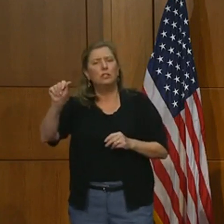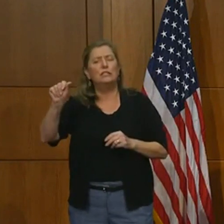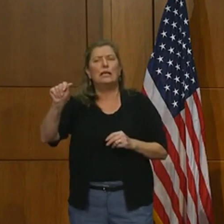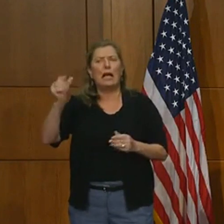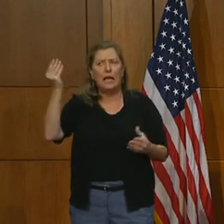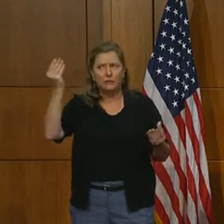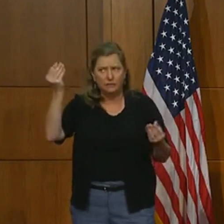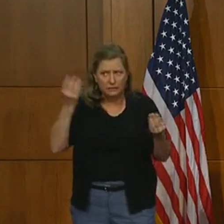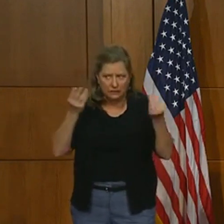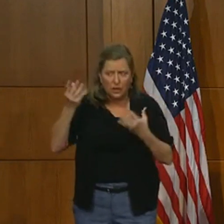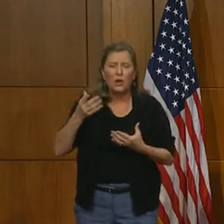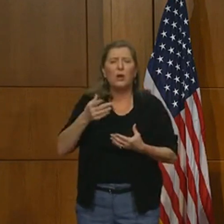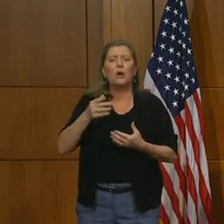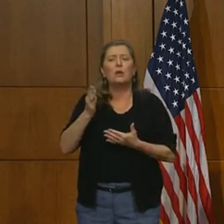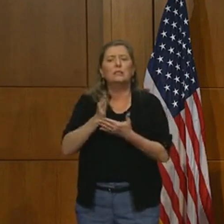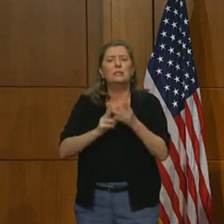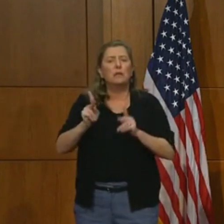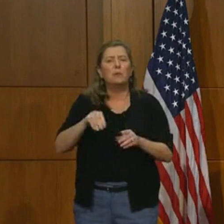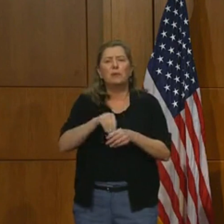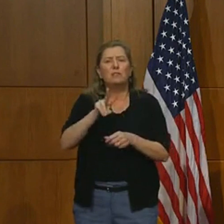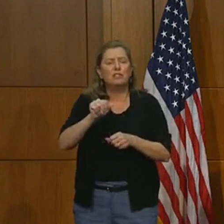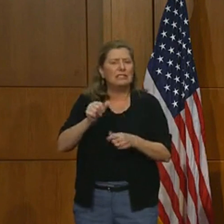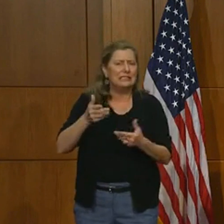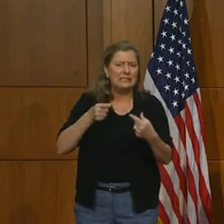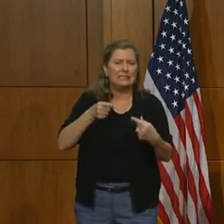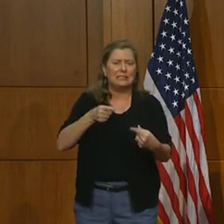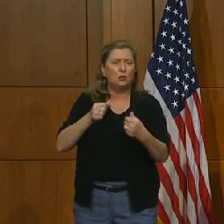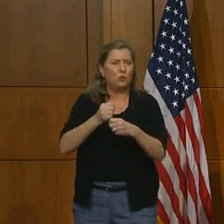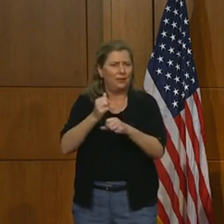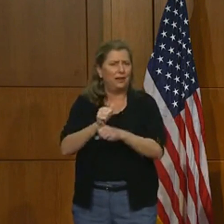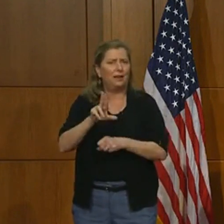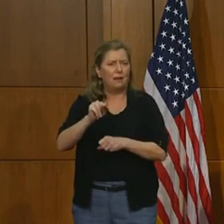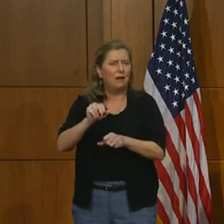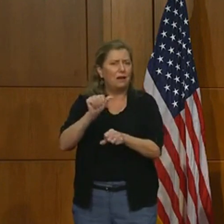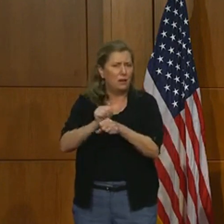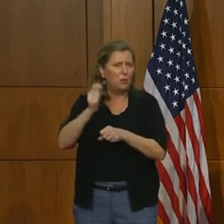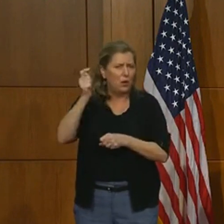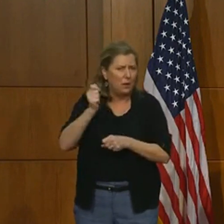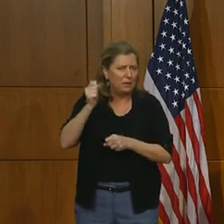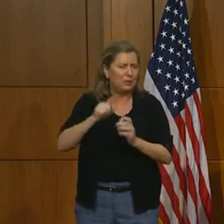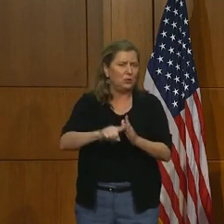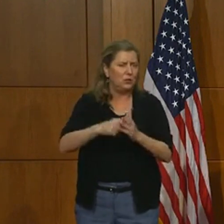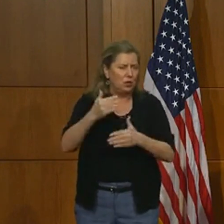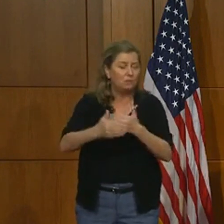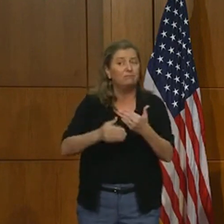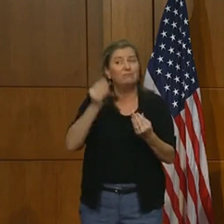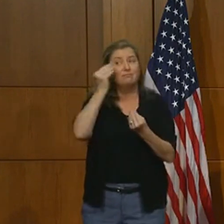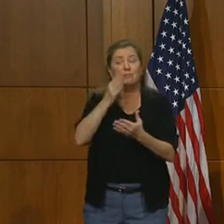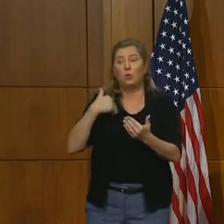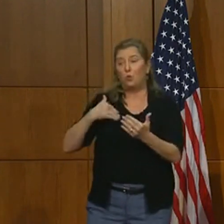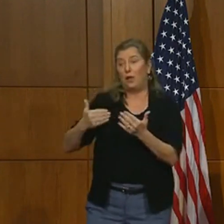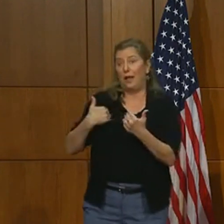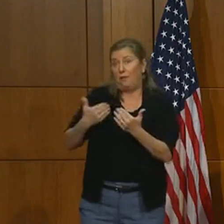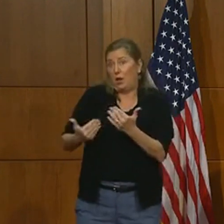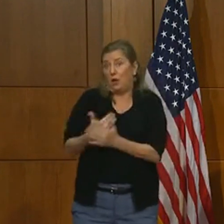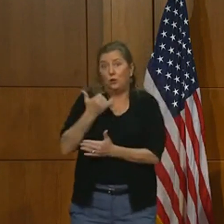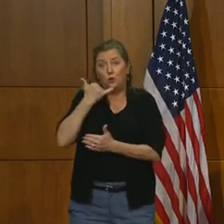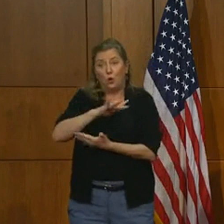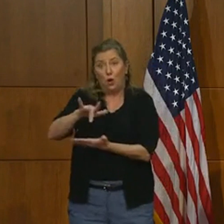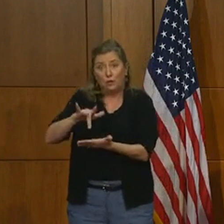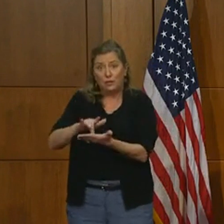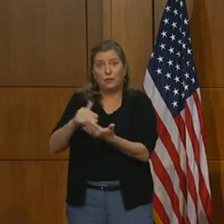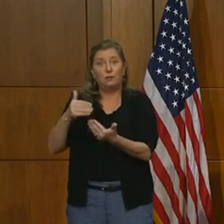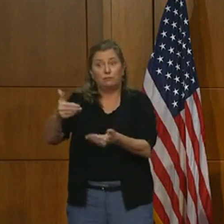difficulty getting their unemployment benefits. So I'm pleased to announce that we are opening up a new call center